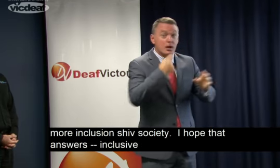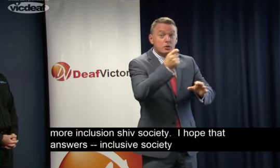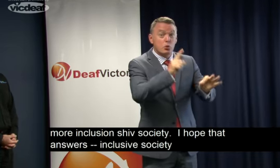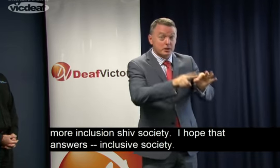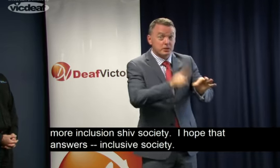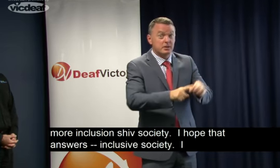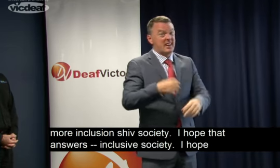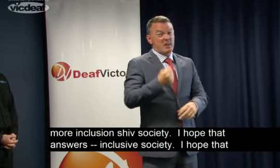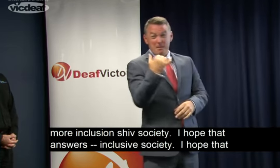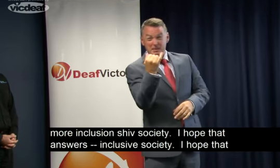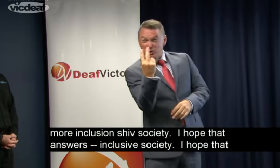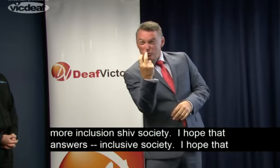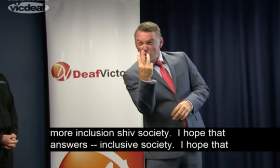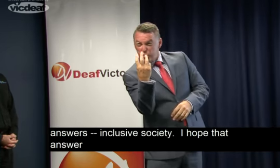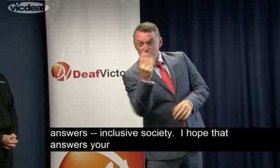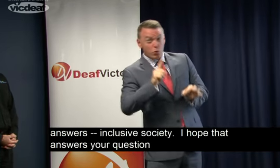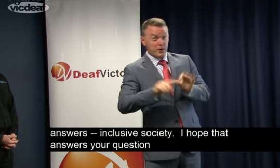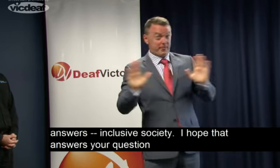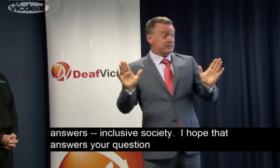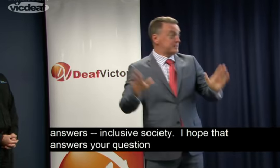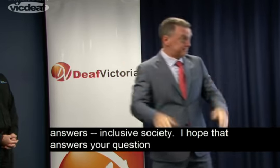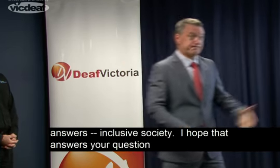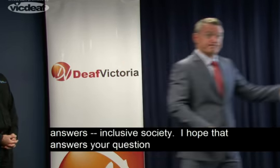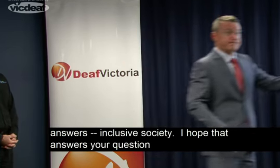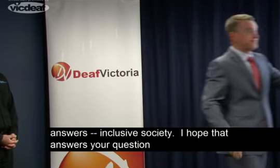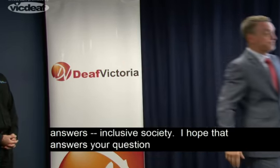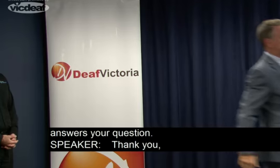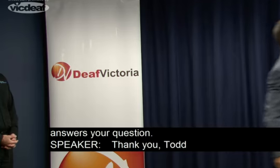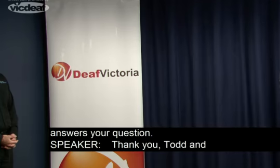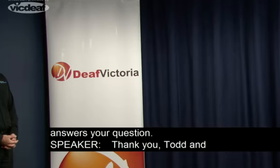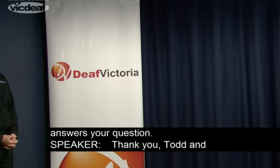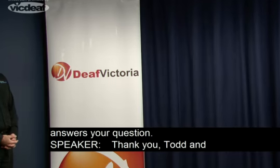Now moving over to Eden. I think we may have time just for 2 or 3 more questions.